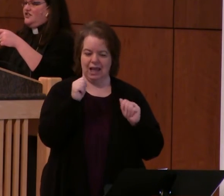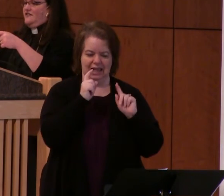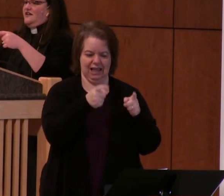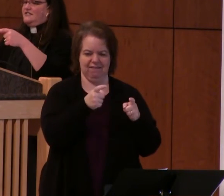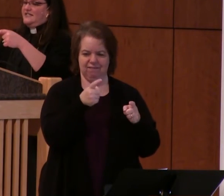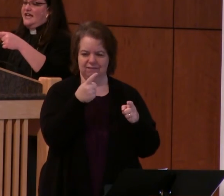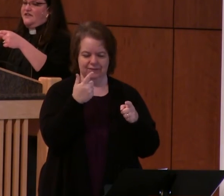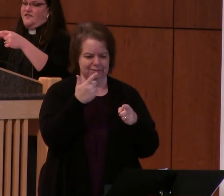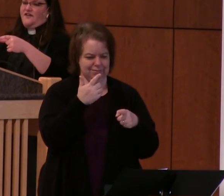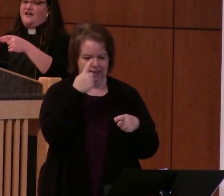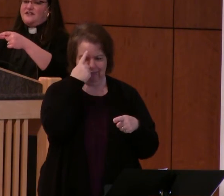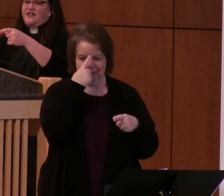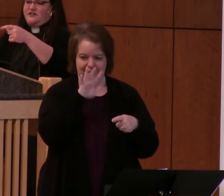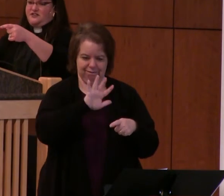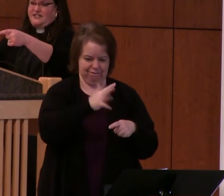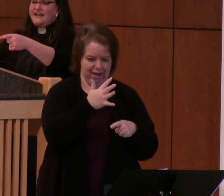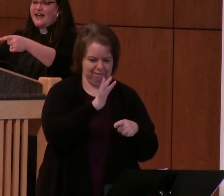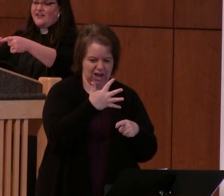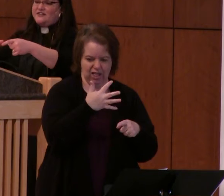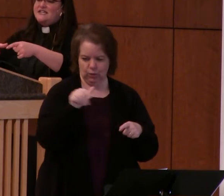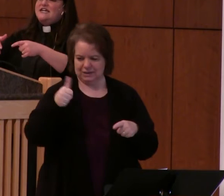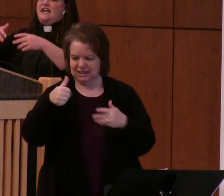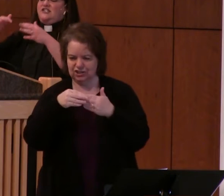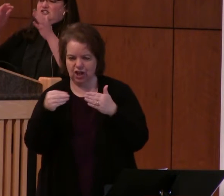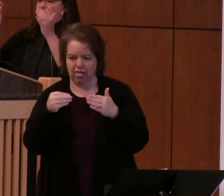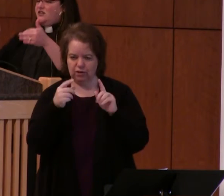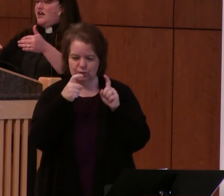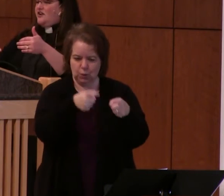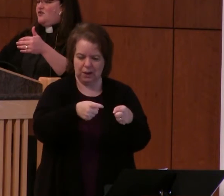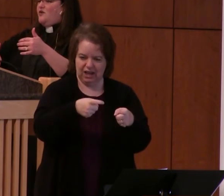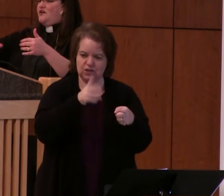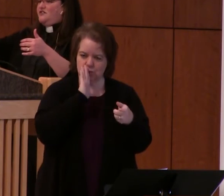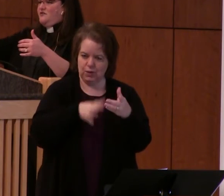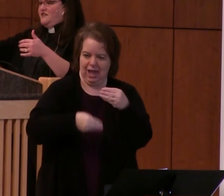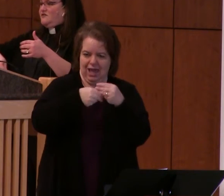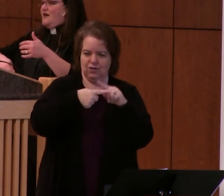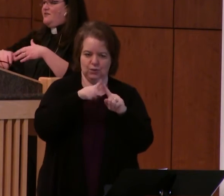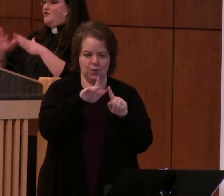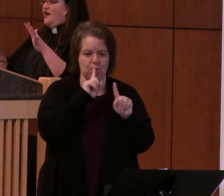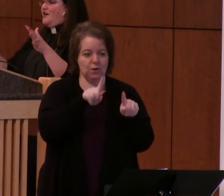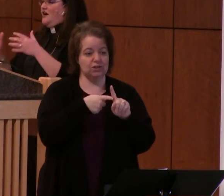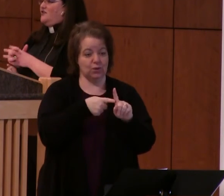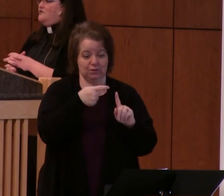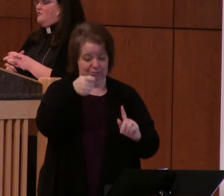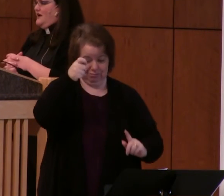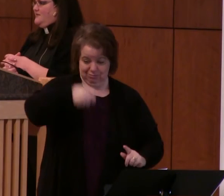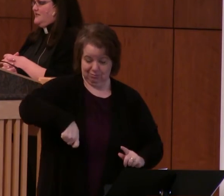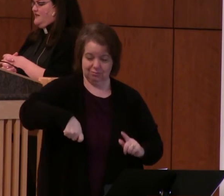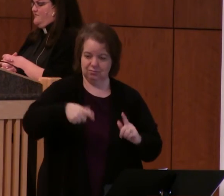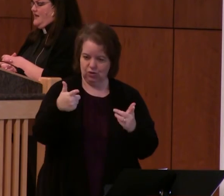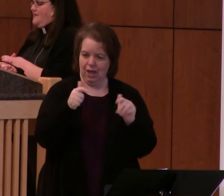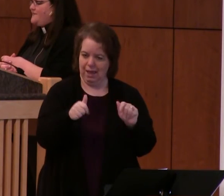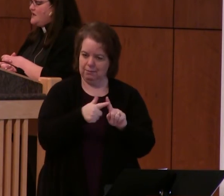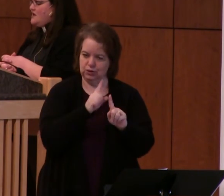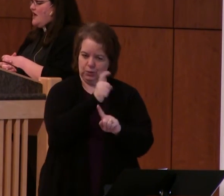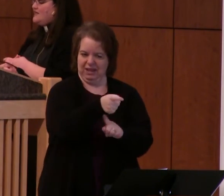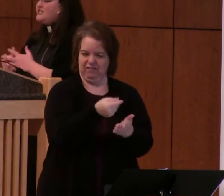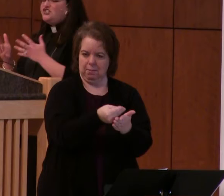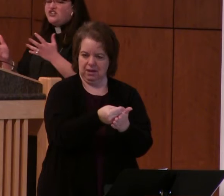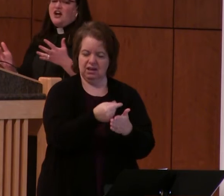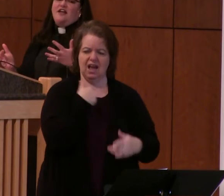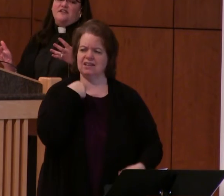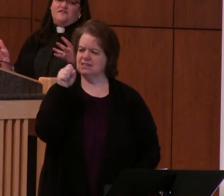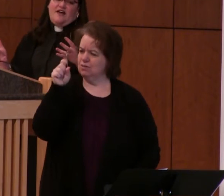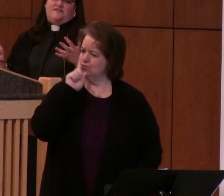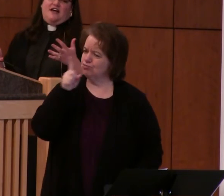a donation and they could scan it for $5 or $10, and it just put it on your order, so with a swipe of the credit card, you were able to give money. I